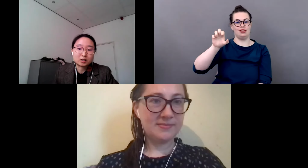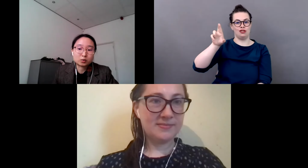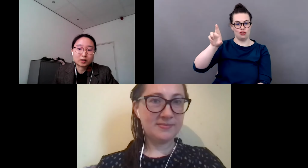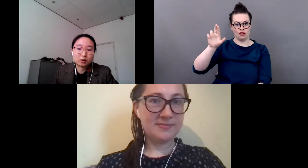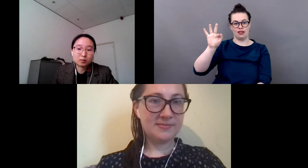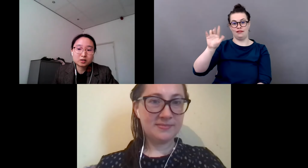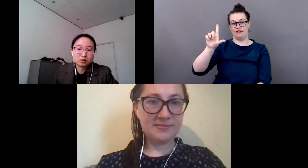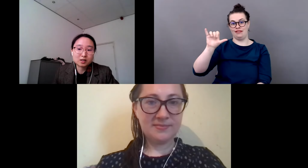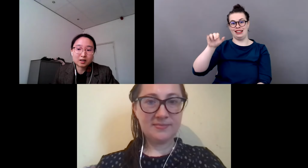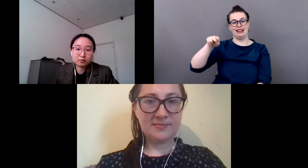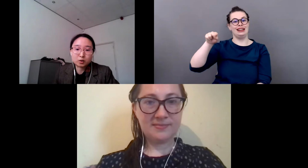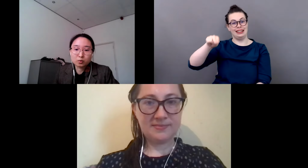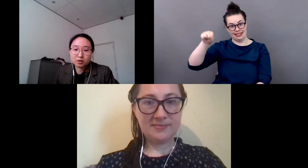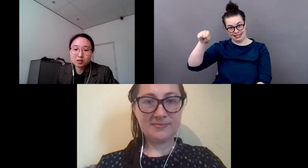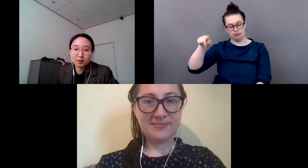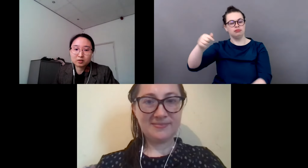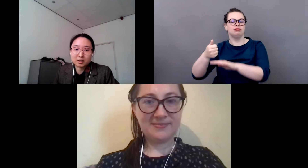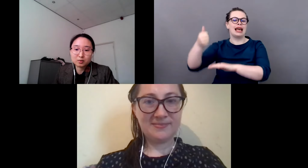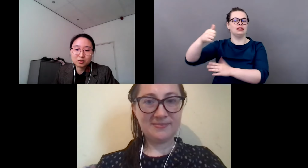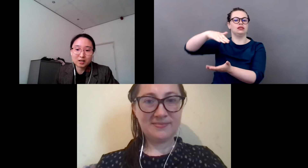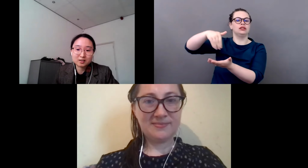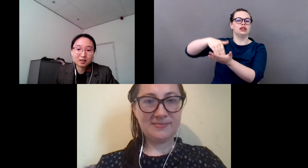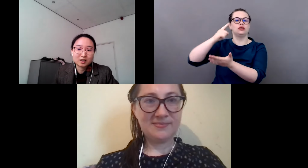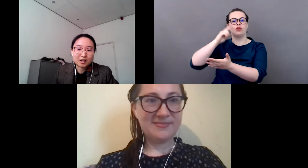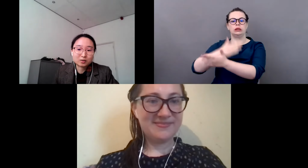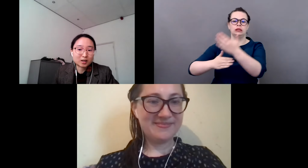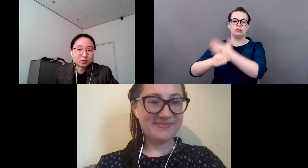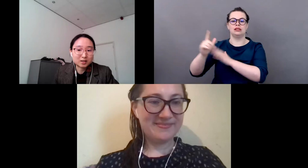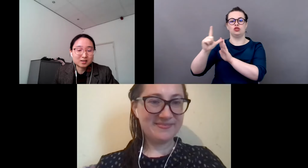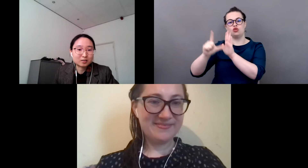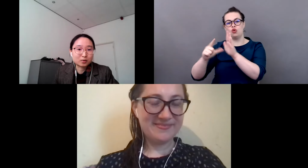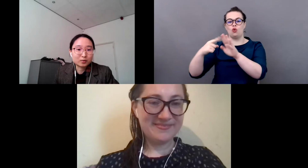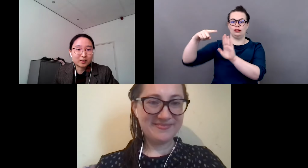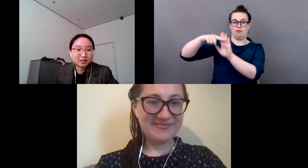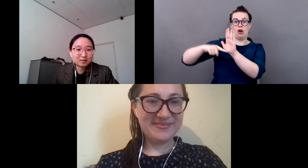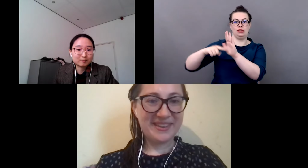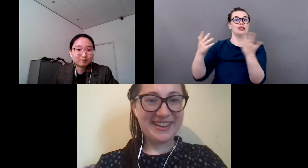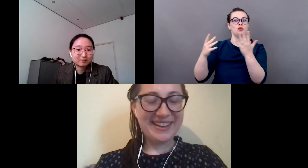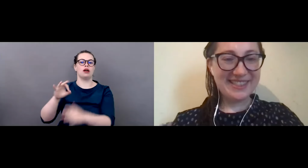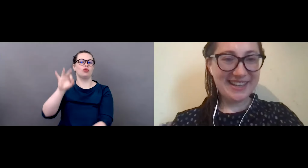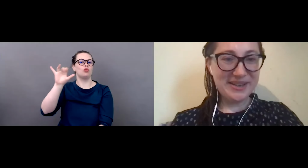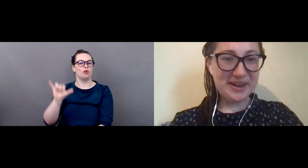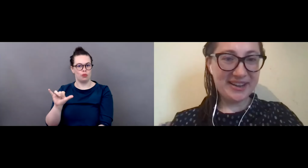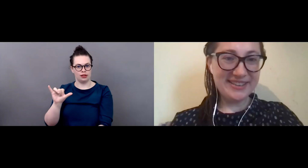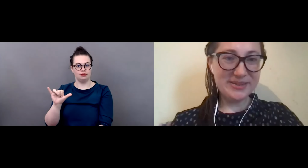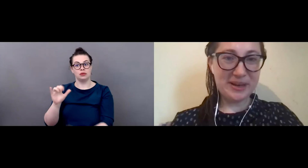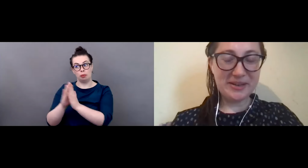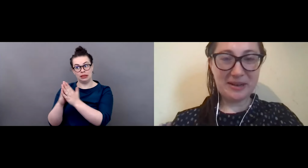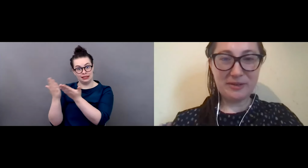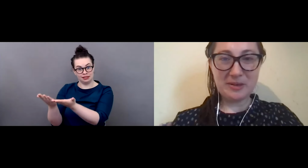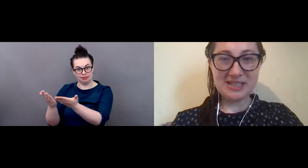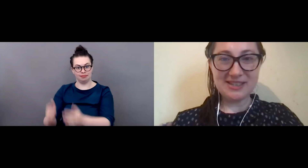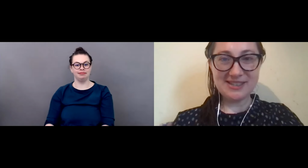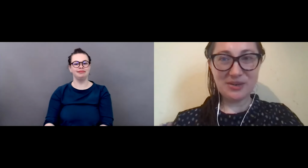at NUI Galway to say a few words about the DARE project. Eleanor, can you please take the floor? Thanks. Thank you, Han, and